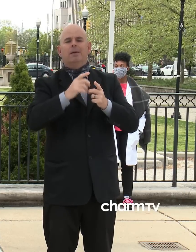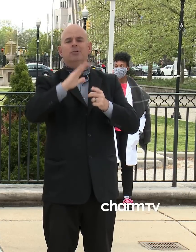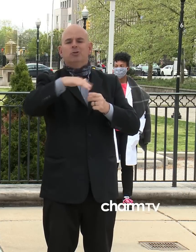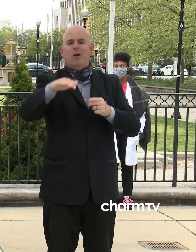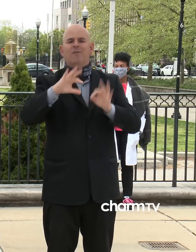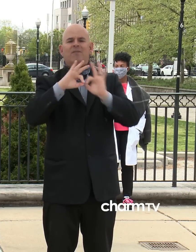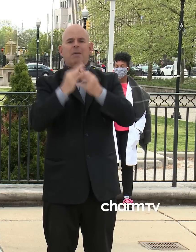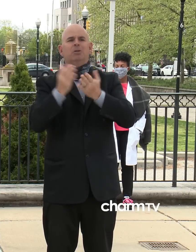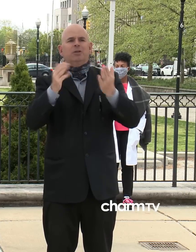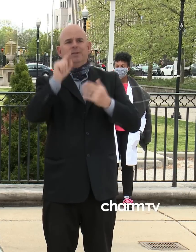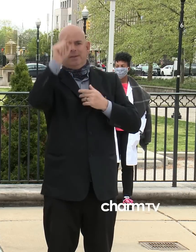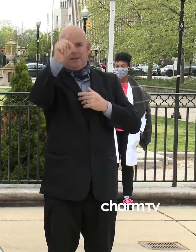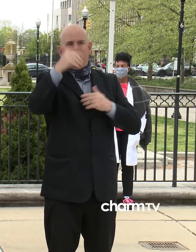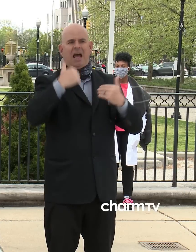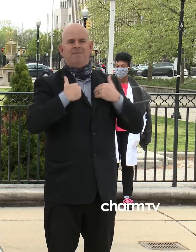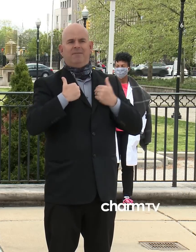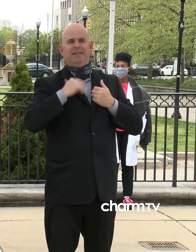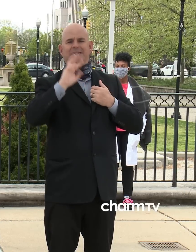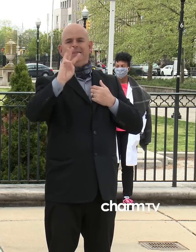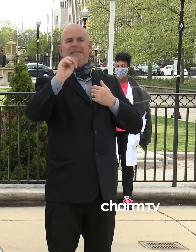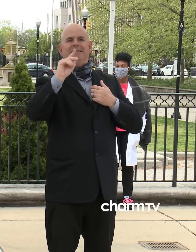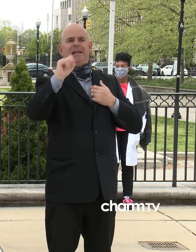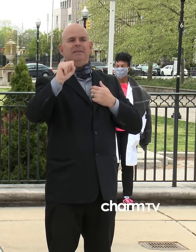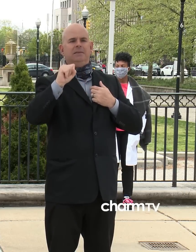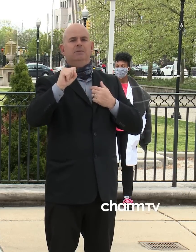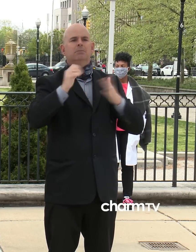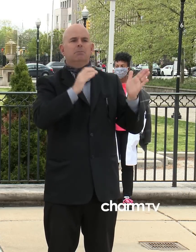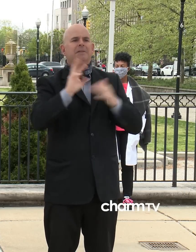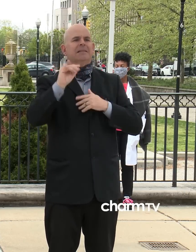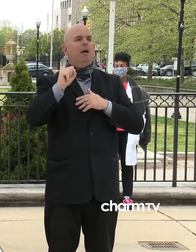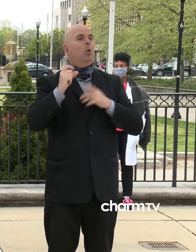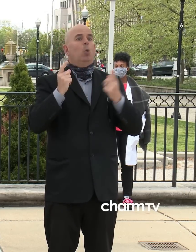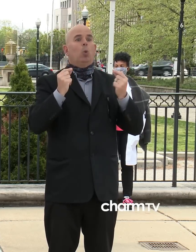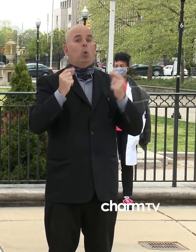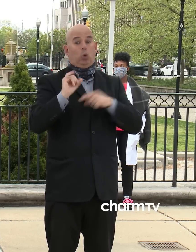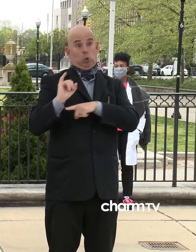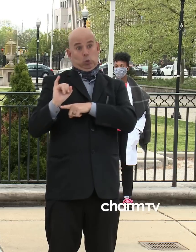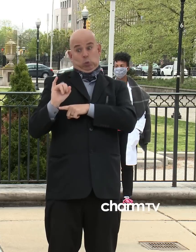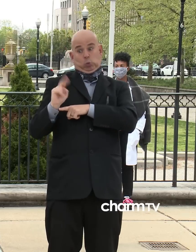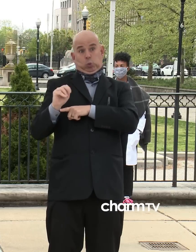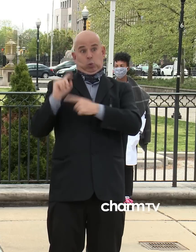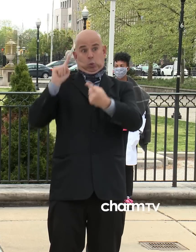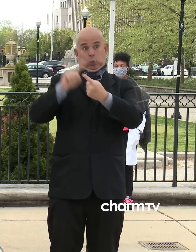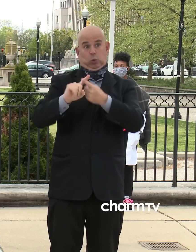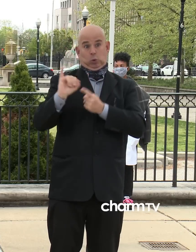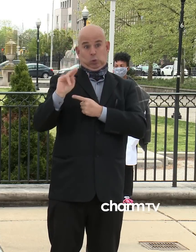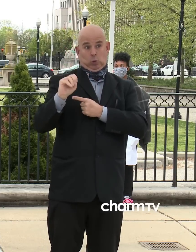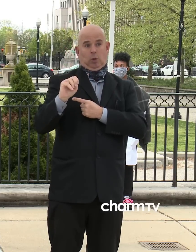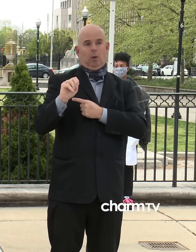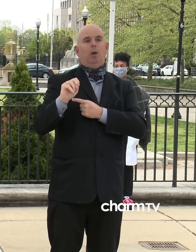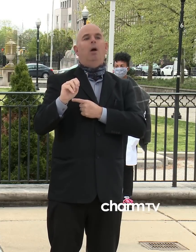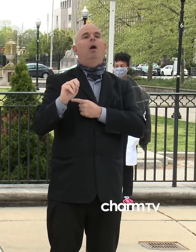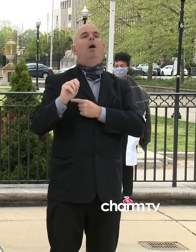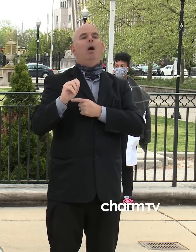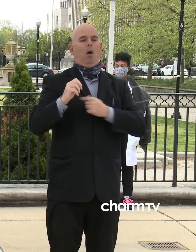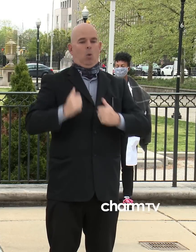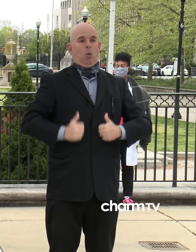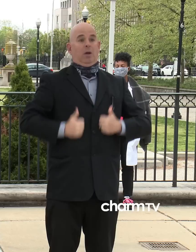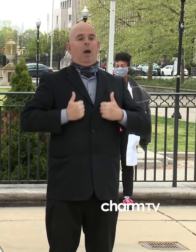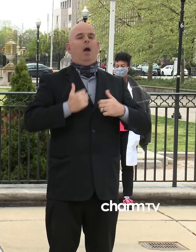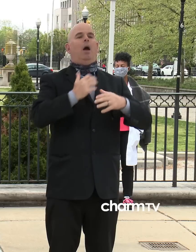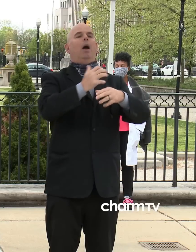team projects that by June, at least 1 in 3 residents in Baltimore will require food